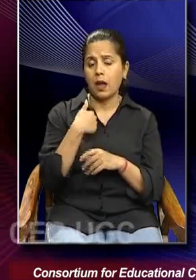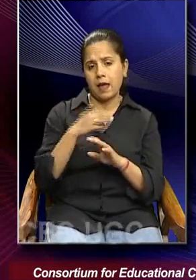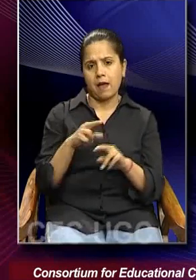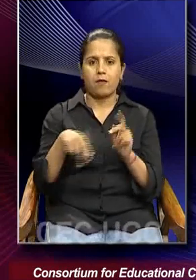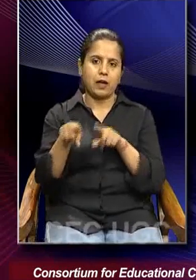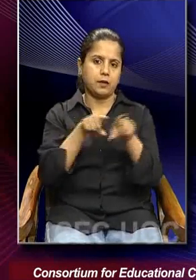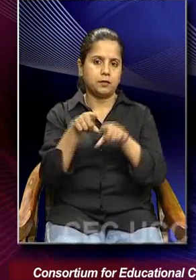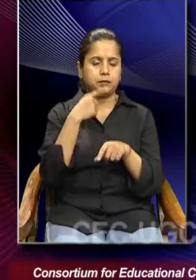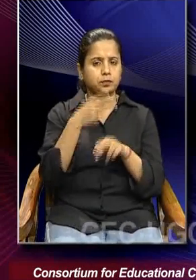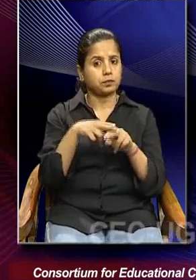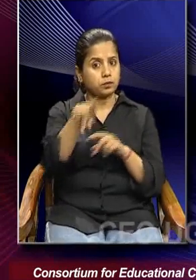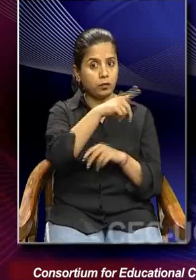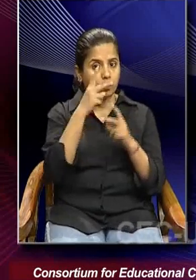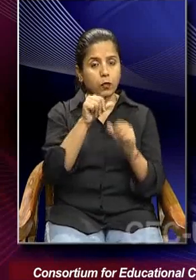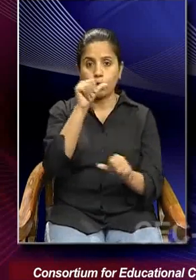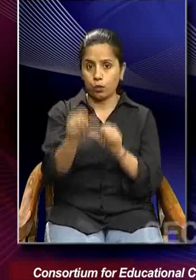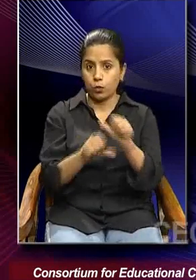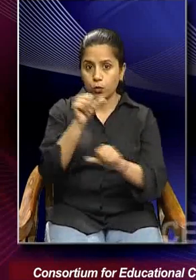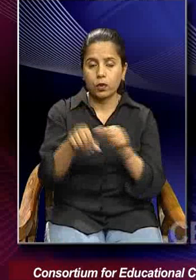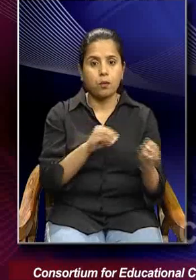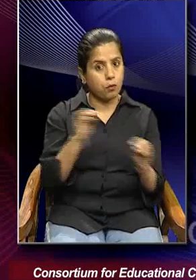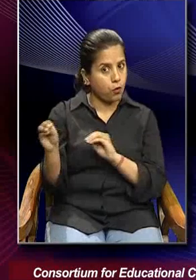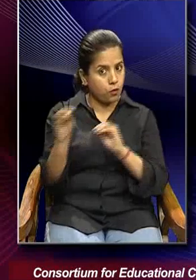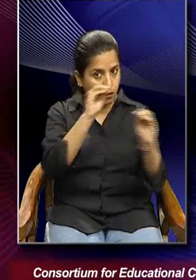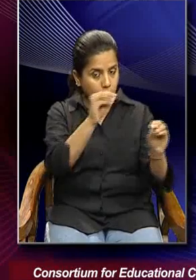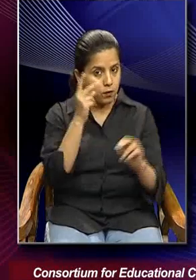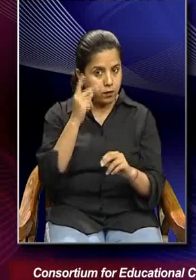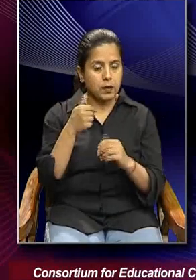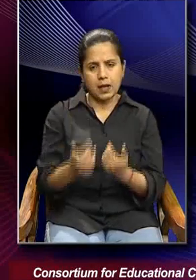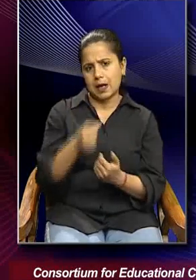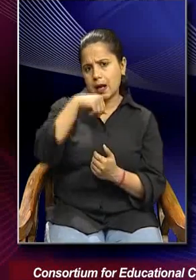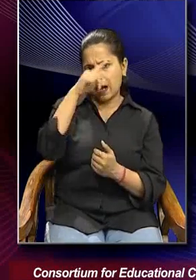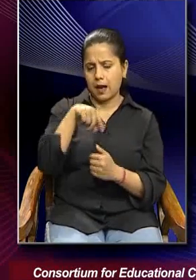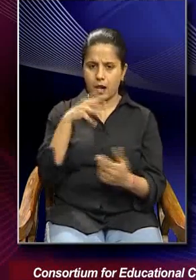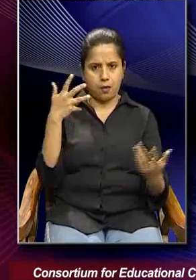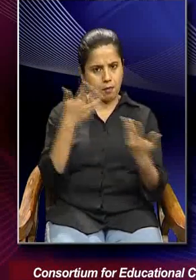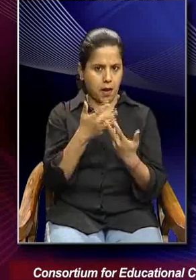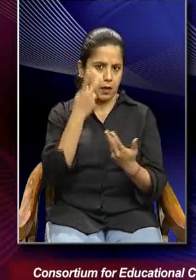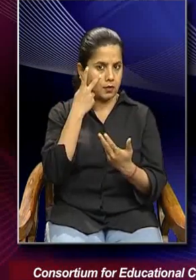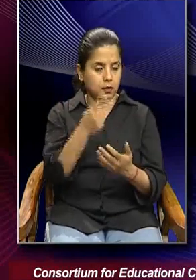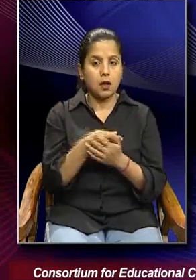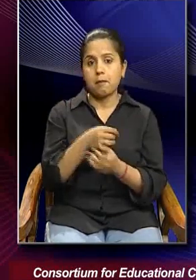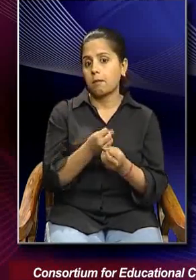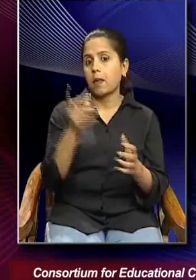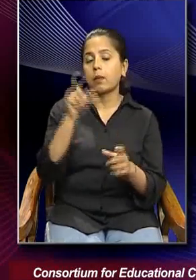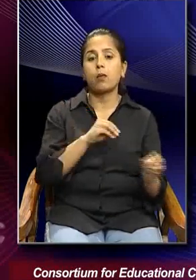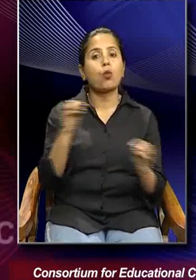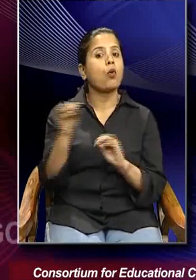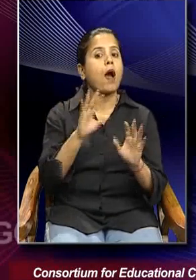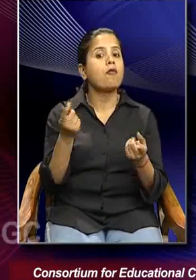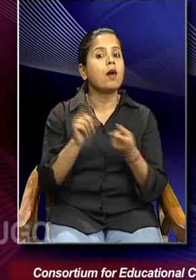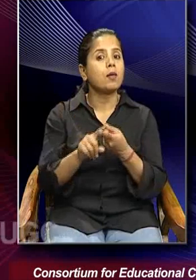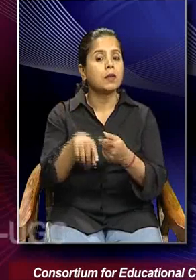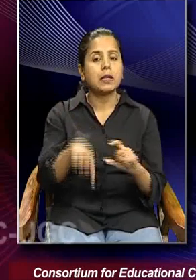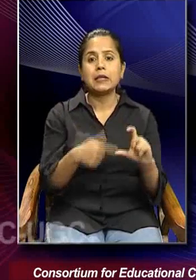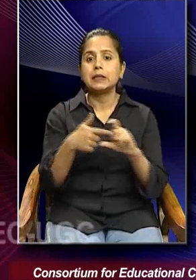the tendency of the process of migration, for example, even in the Indian context, there are a lot of migration streams happening from